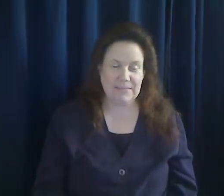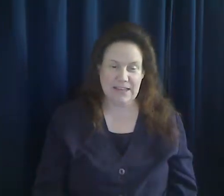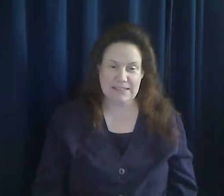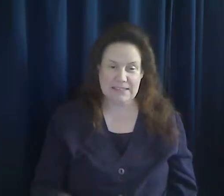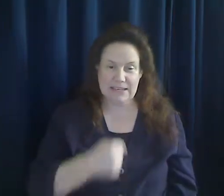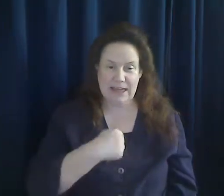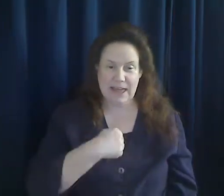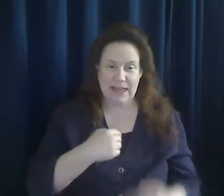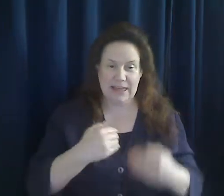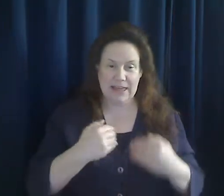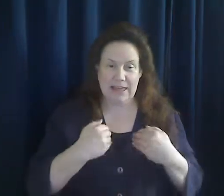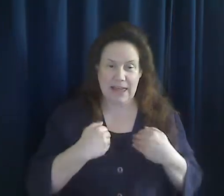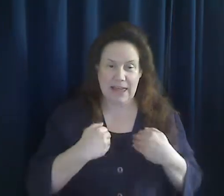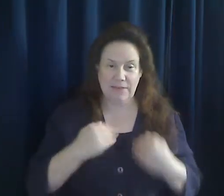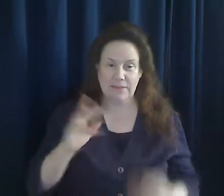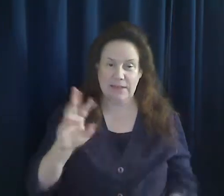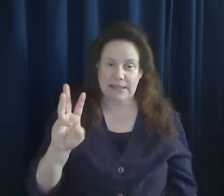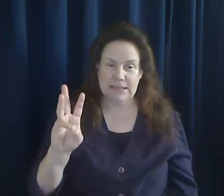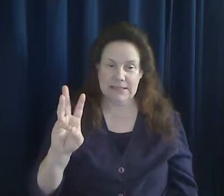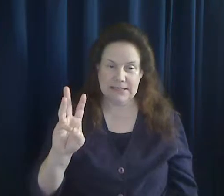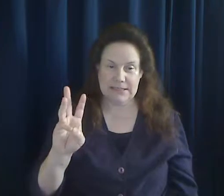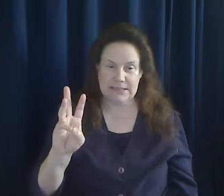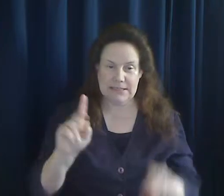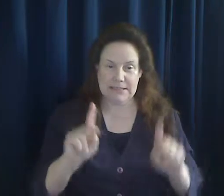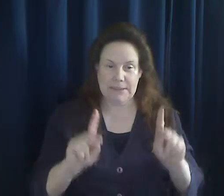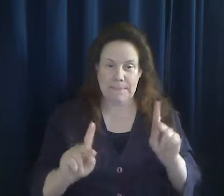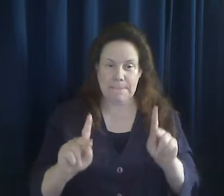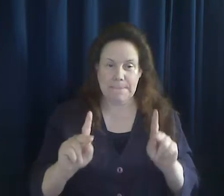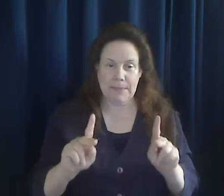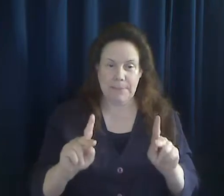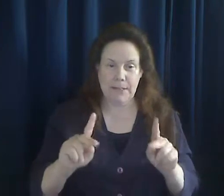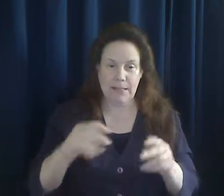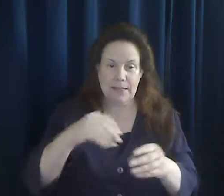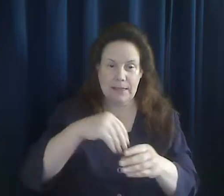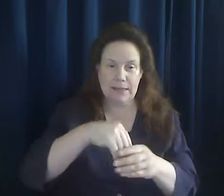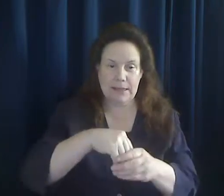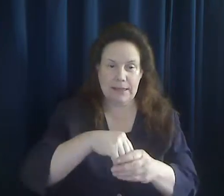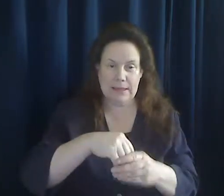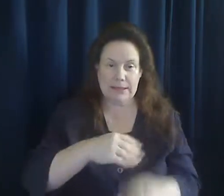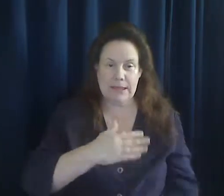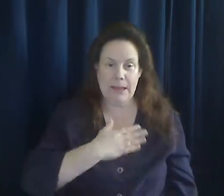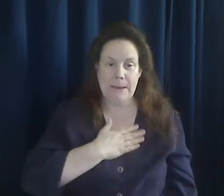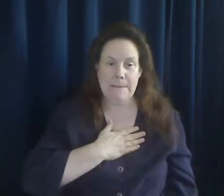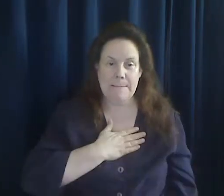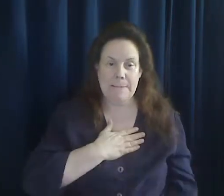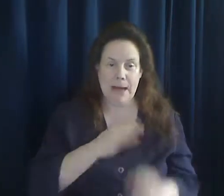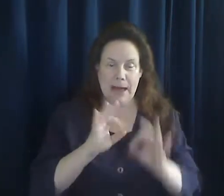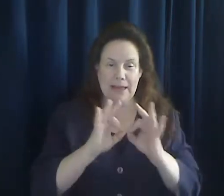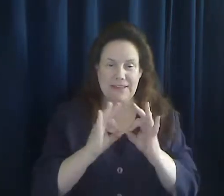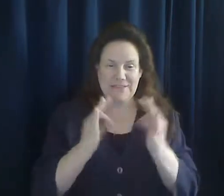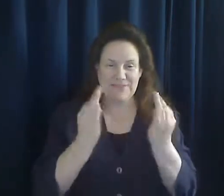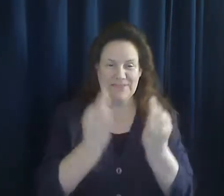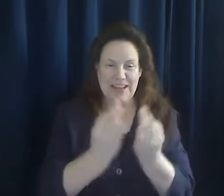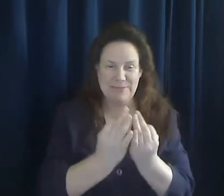I said I have 6 people in my